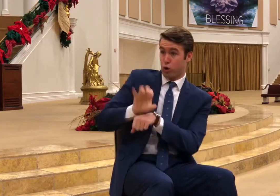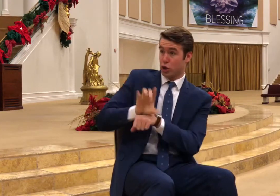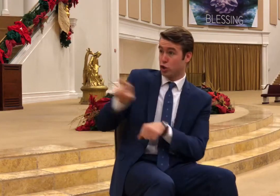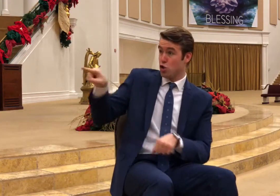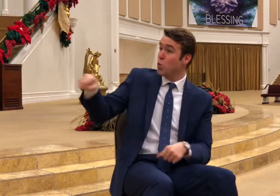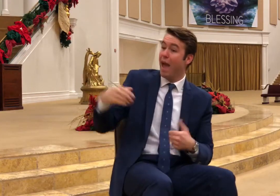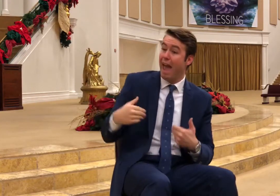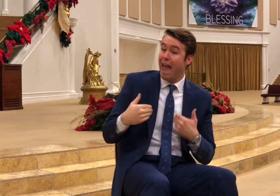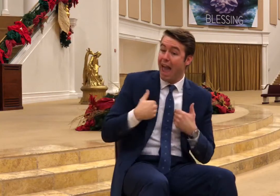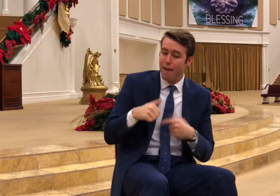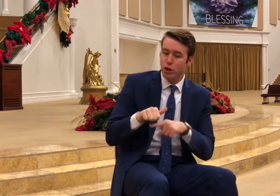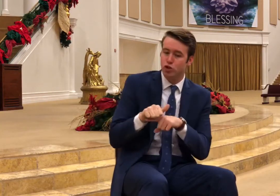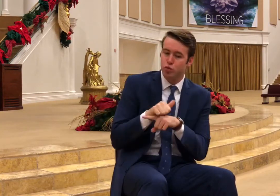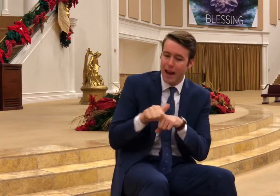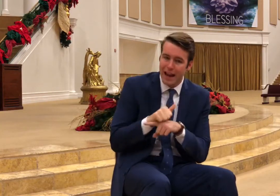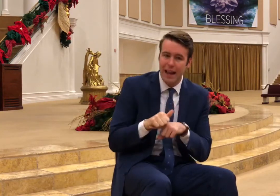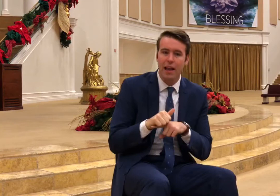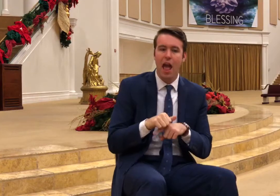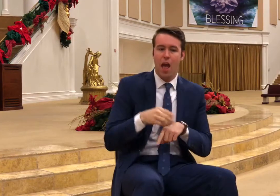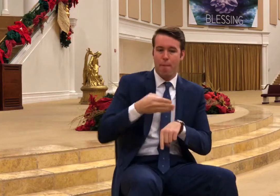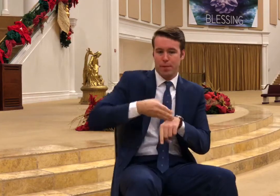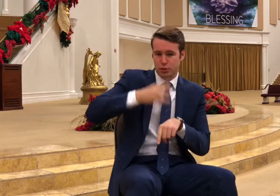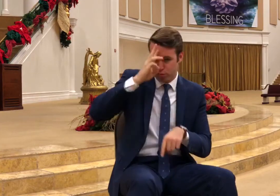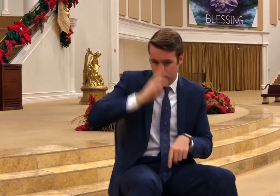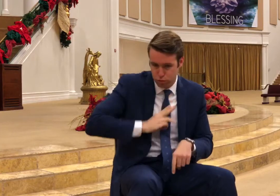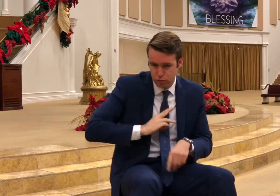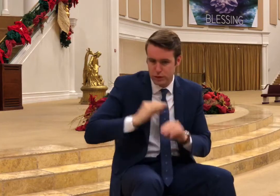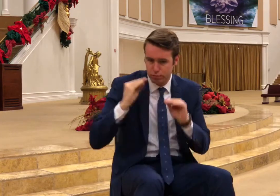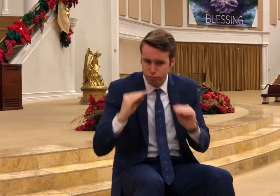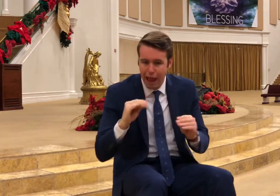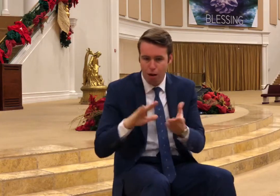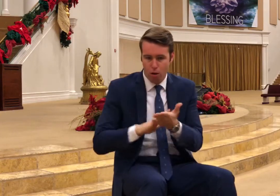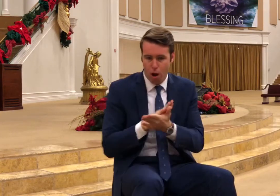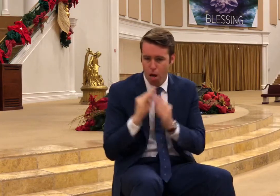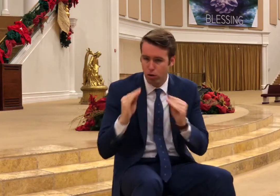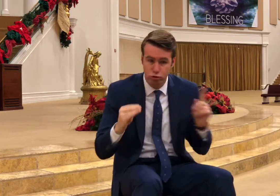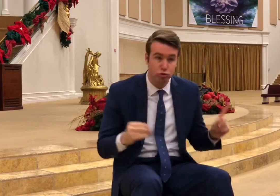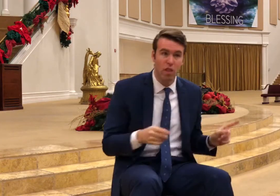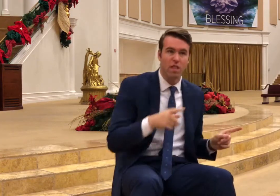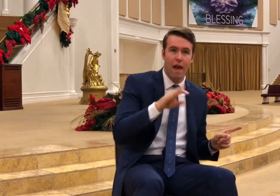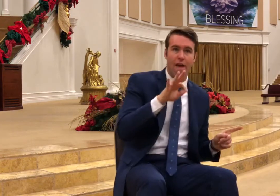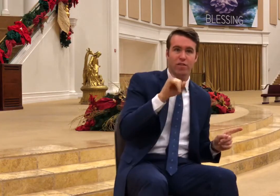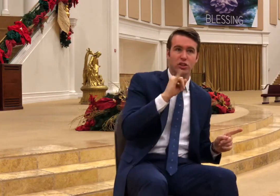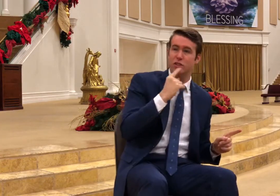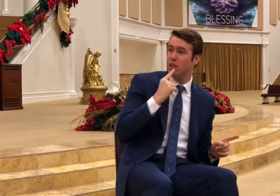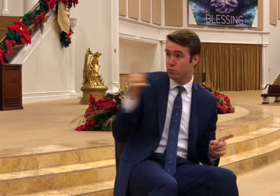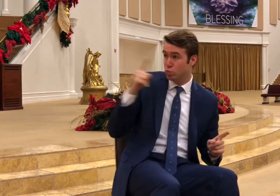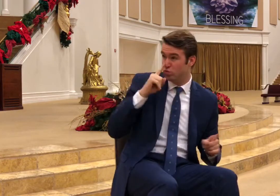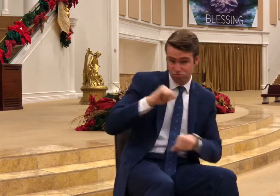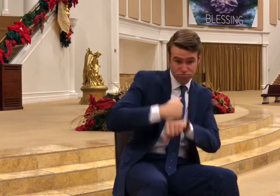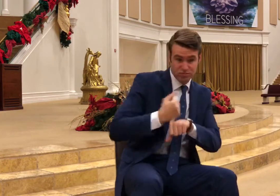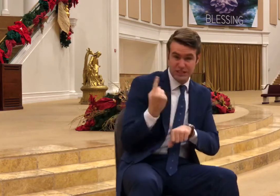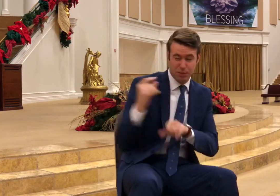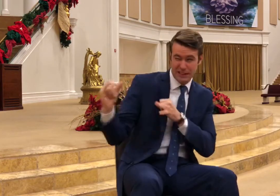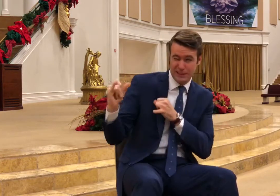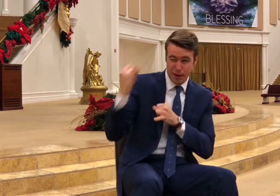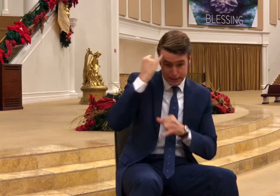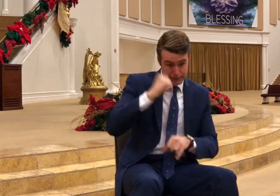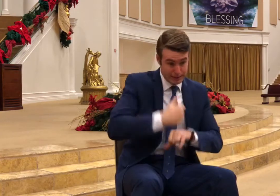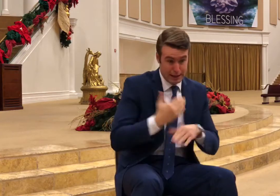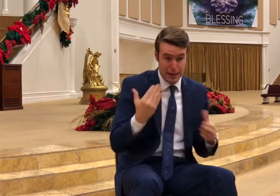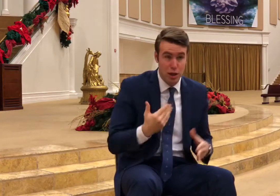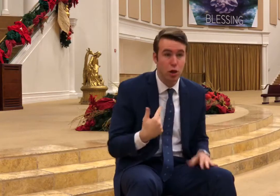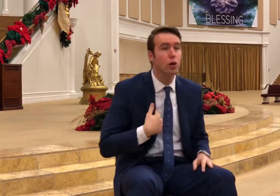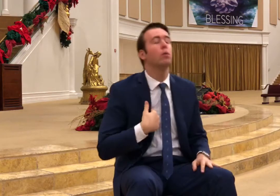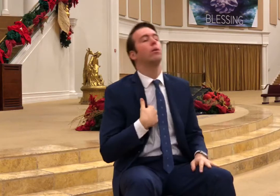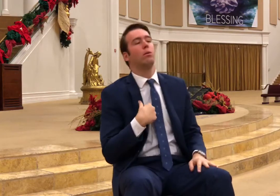you have training in Bishop Wilson, and we have the college. Could you open a Bible school? So we began